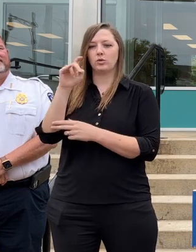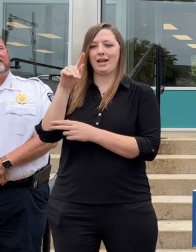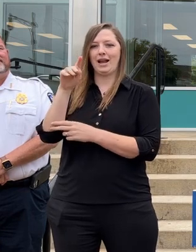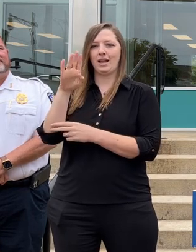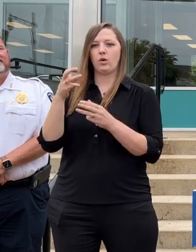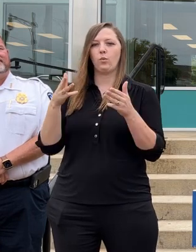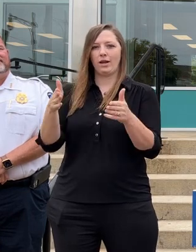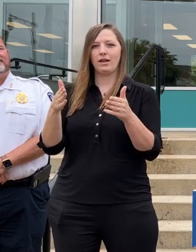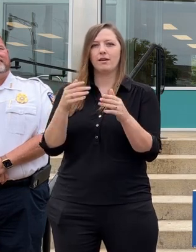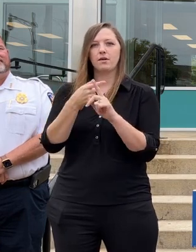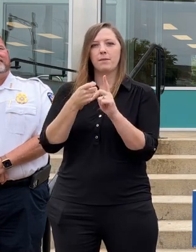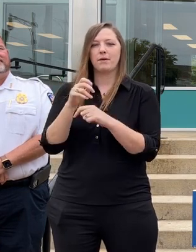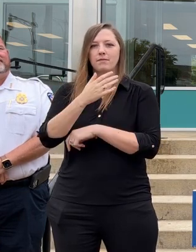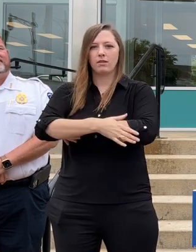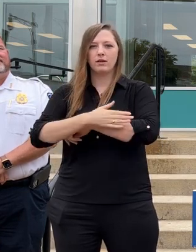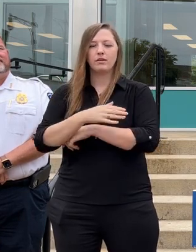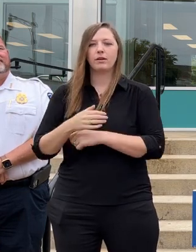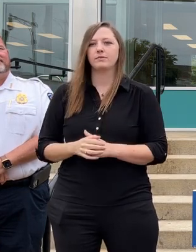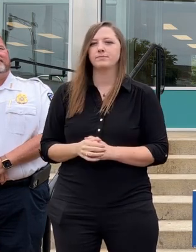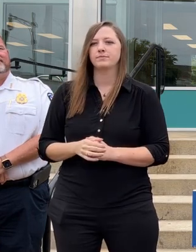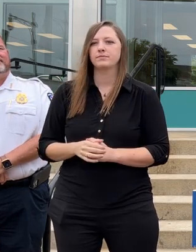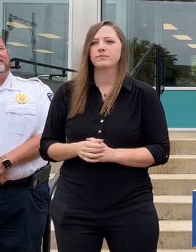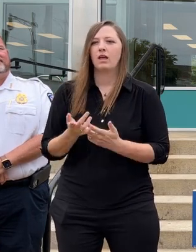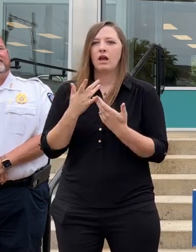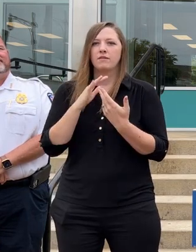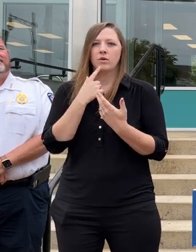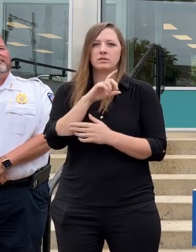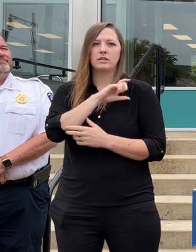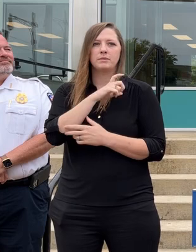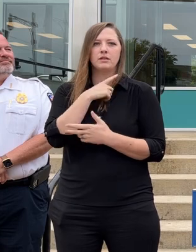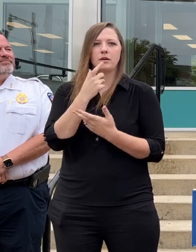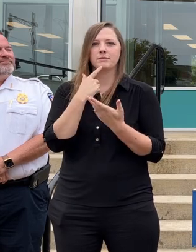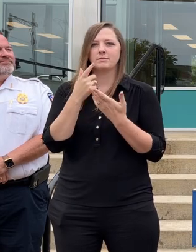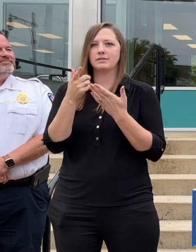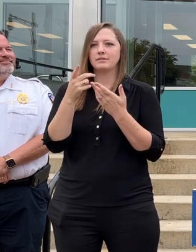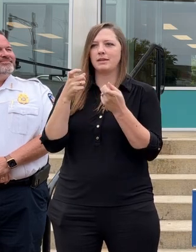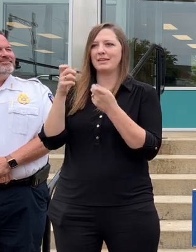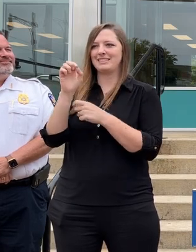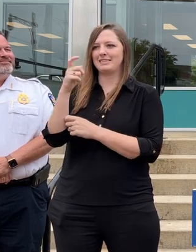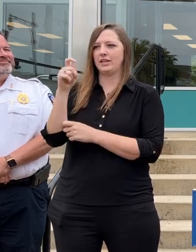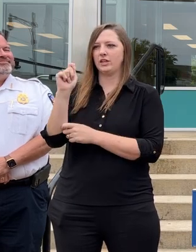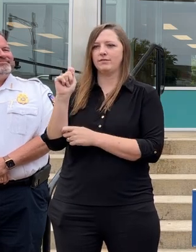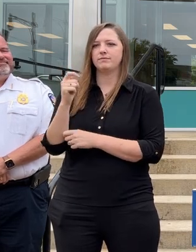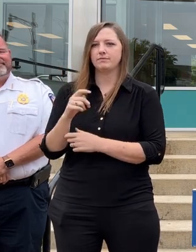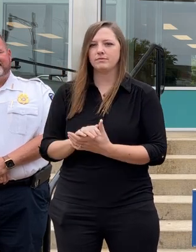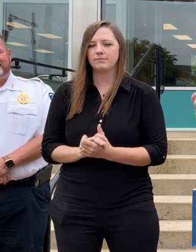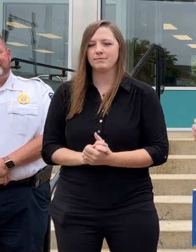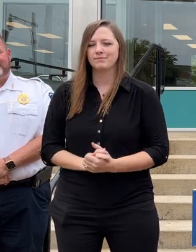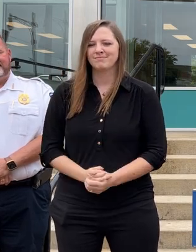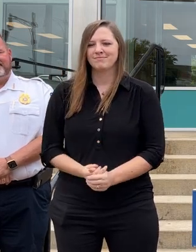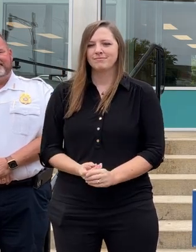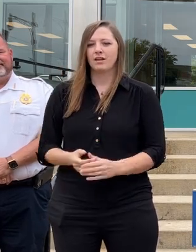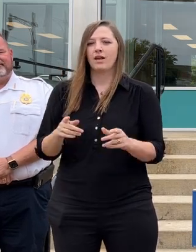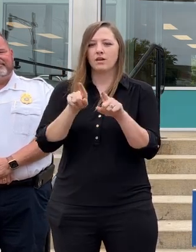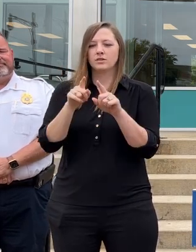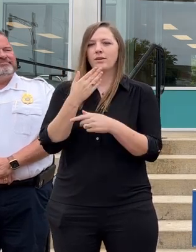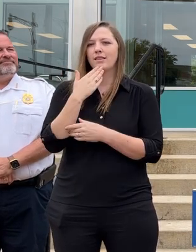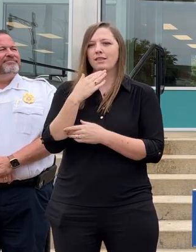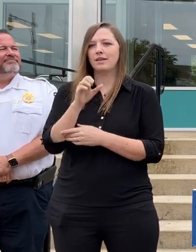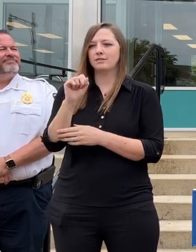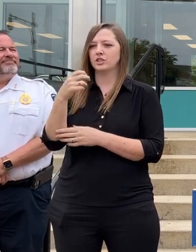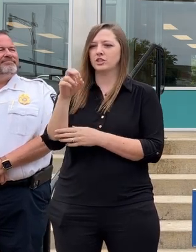County, who you'll be hearing from as well, and of course our Deputy County Executive, Lisa Shamara. I also want to thank Shannon